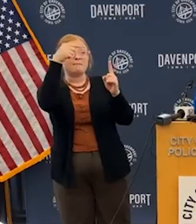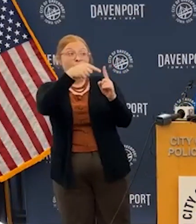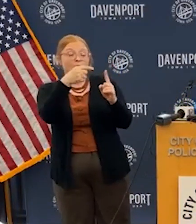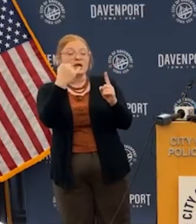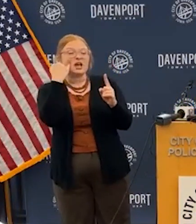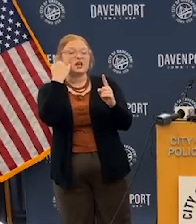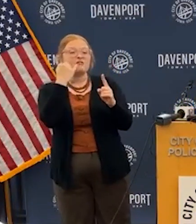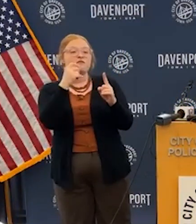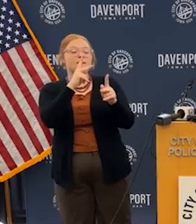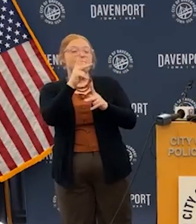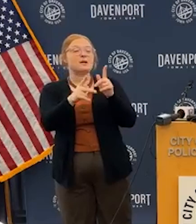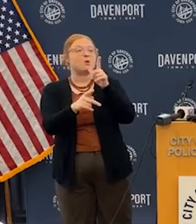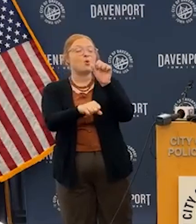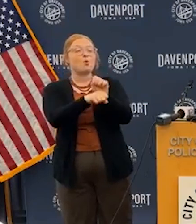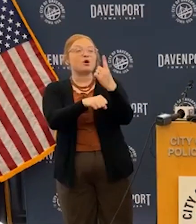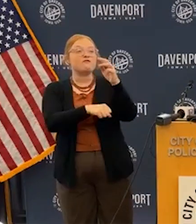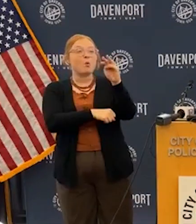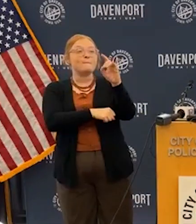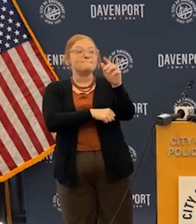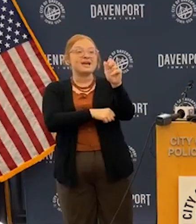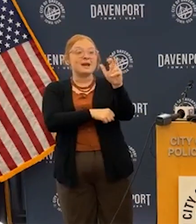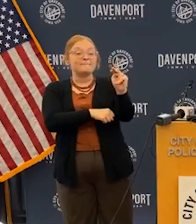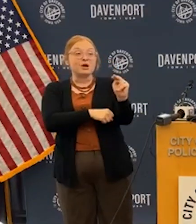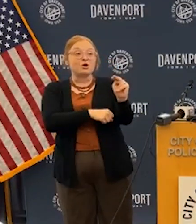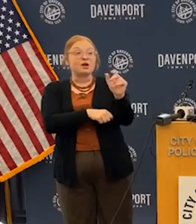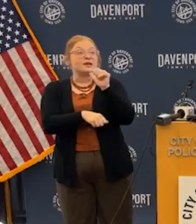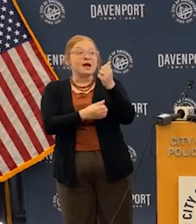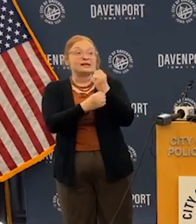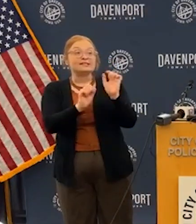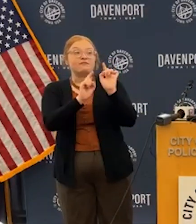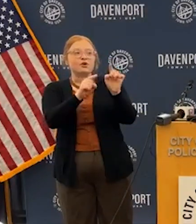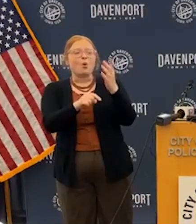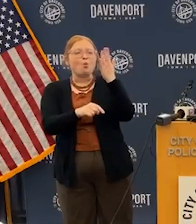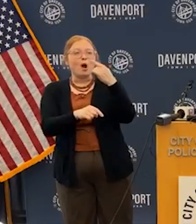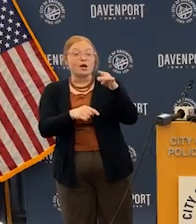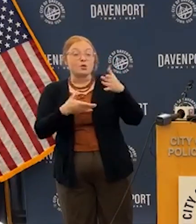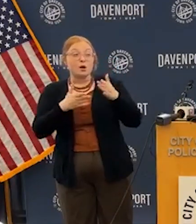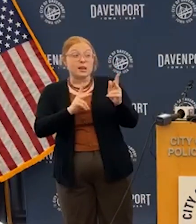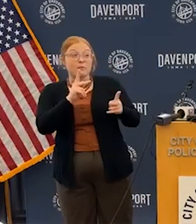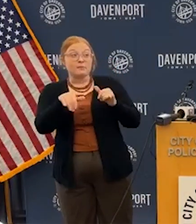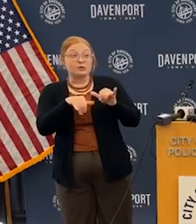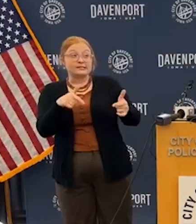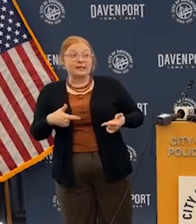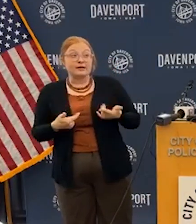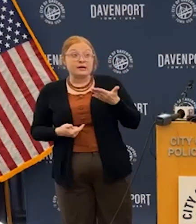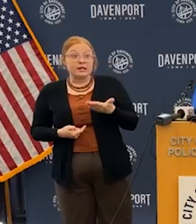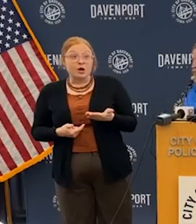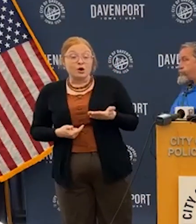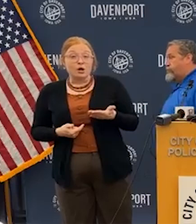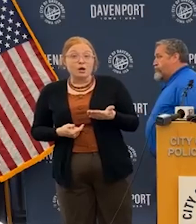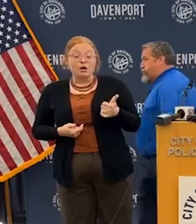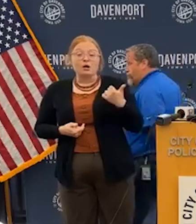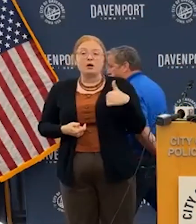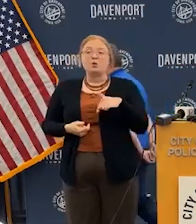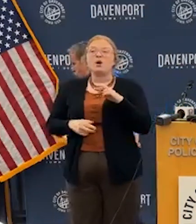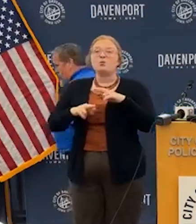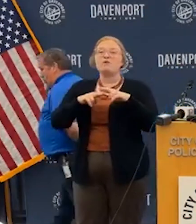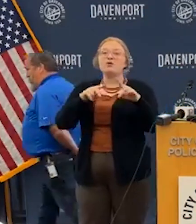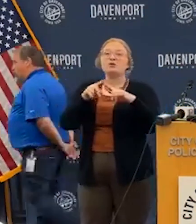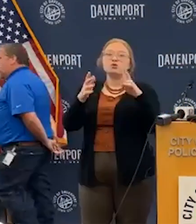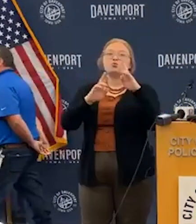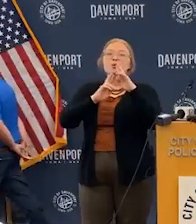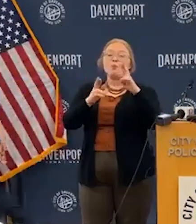We refer to the structural engineering report that said there is no fear of anything happening. Thank you. I'm going to go back across.